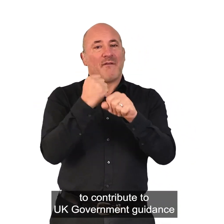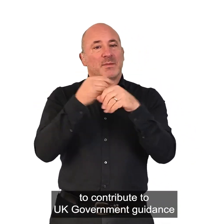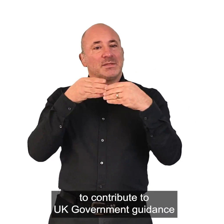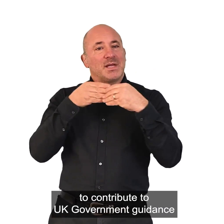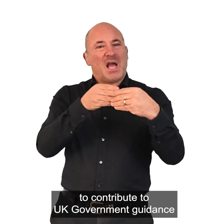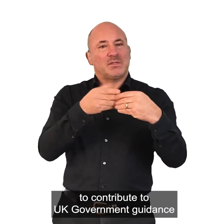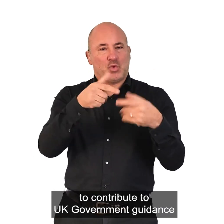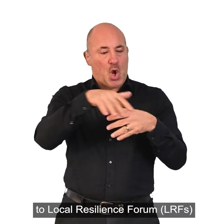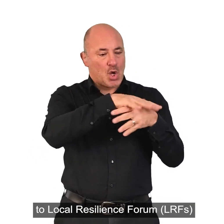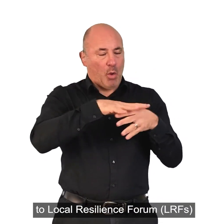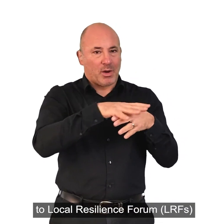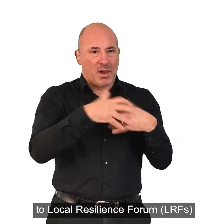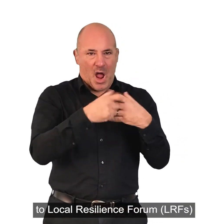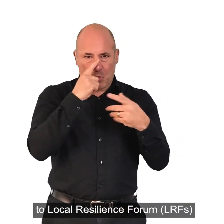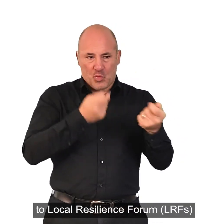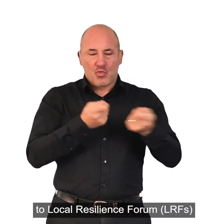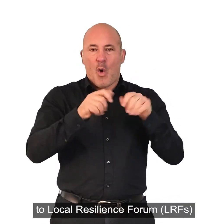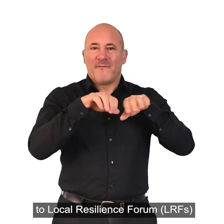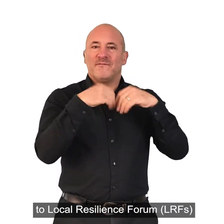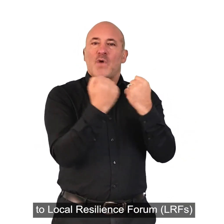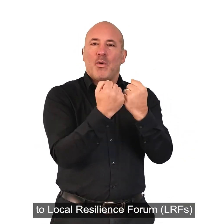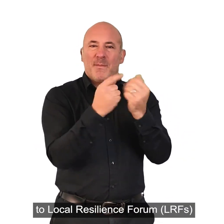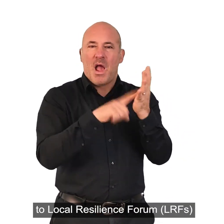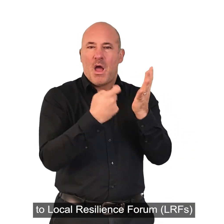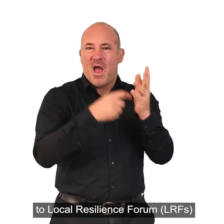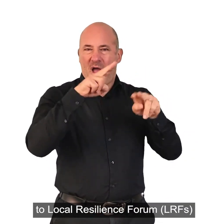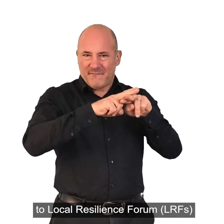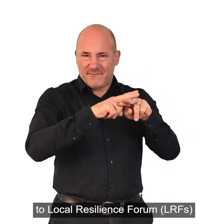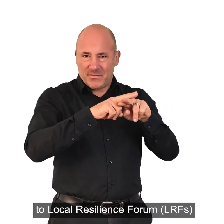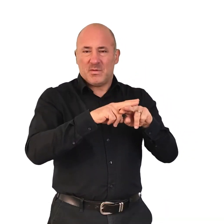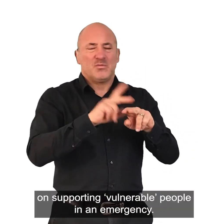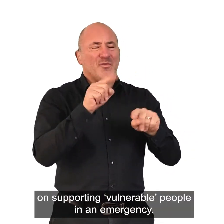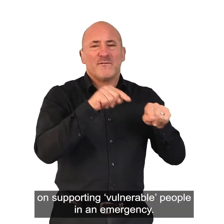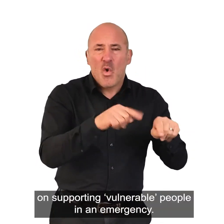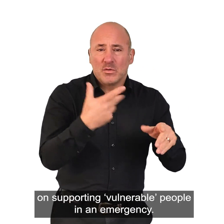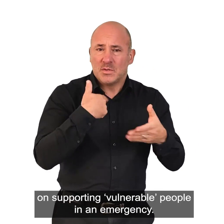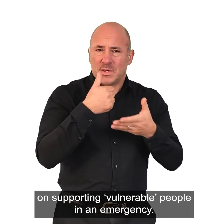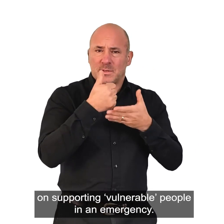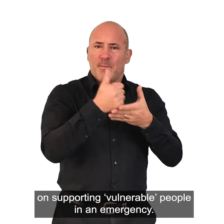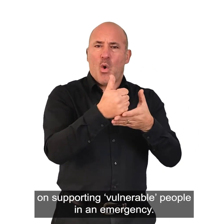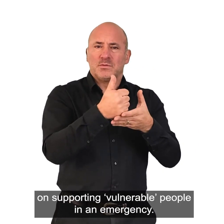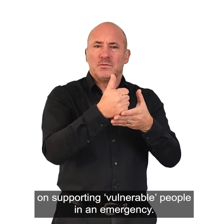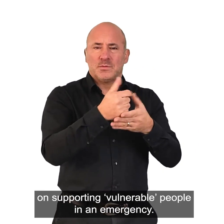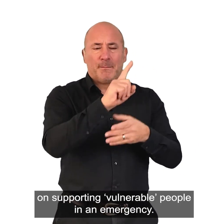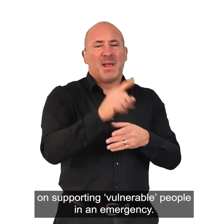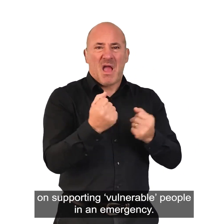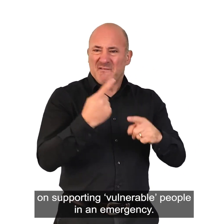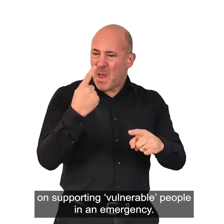guidance to local resilience forums, LRFs, on supporting vulnerable people in an